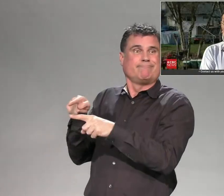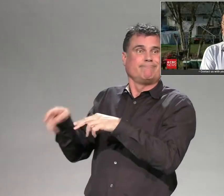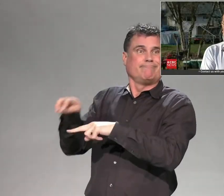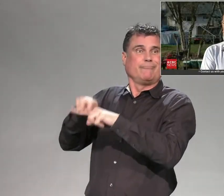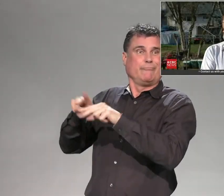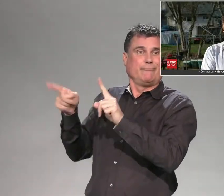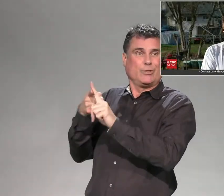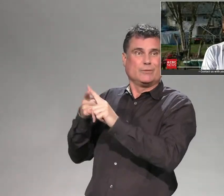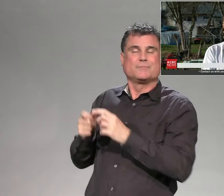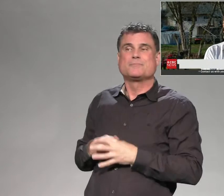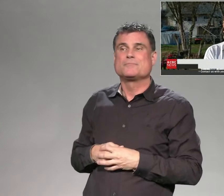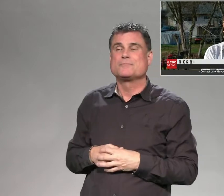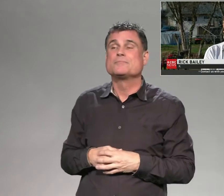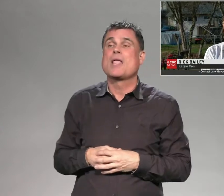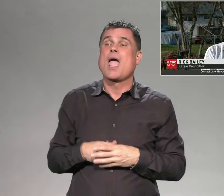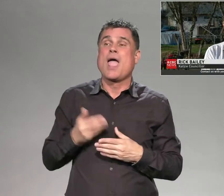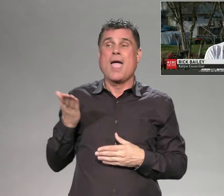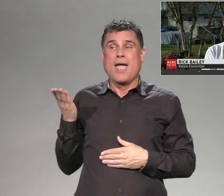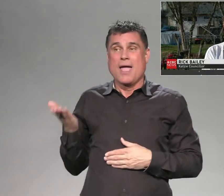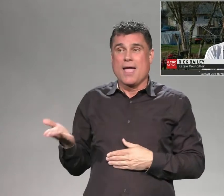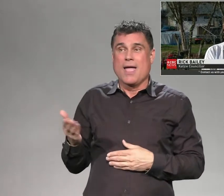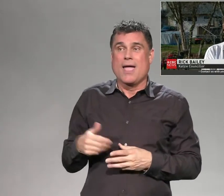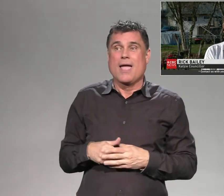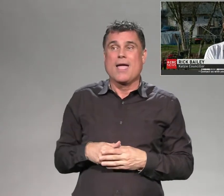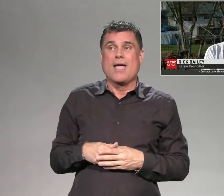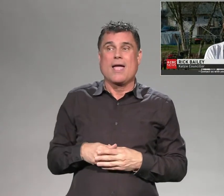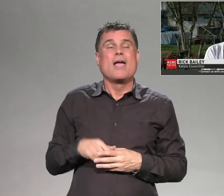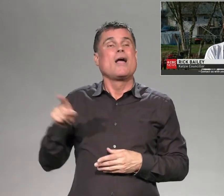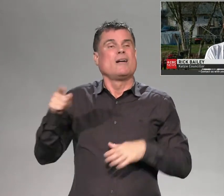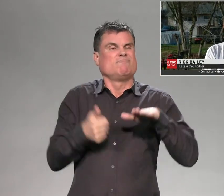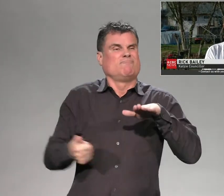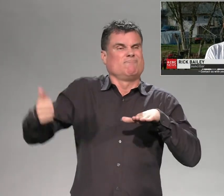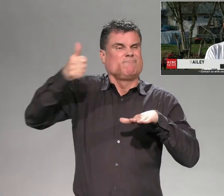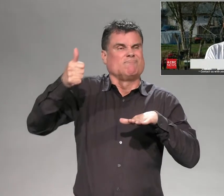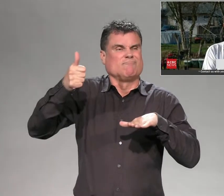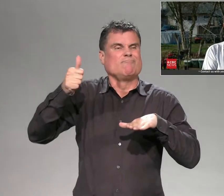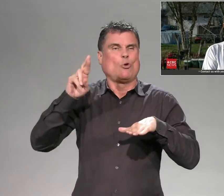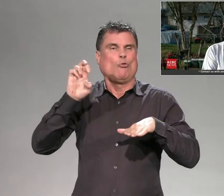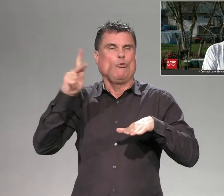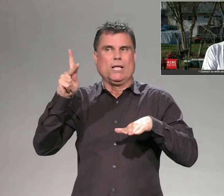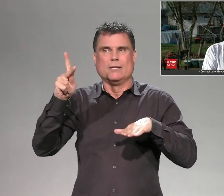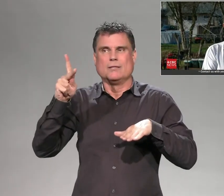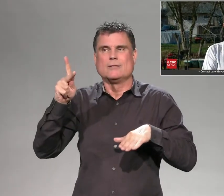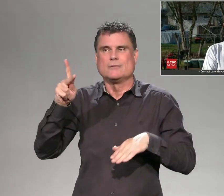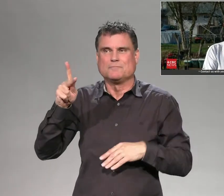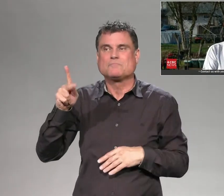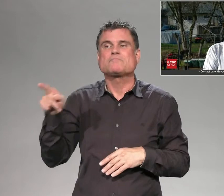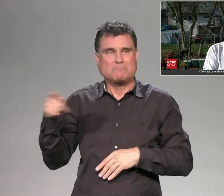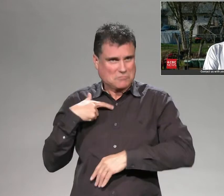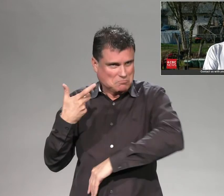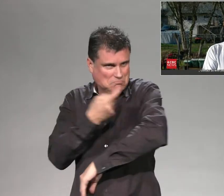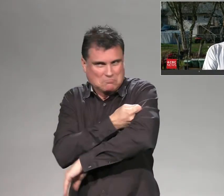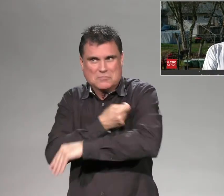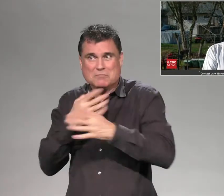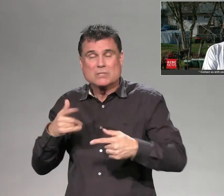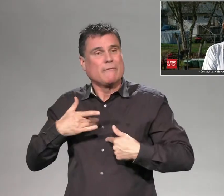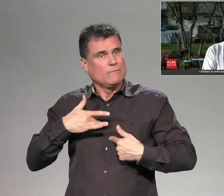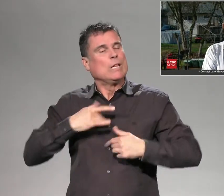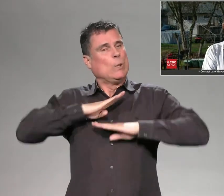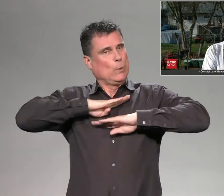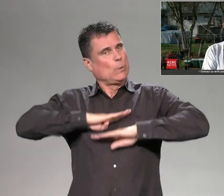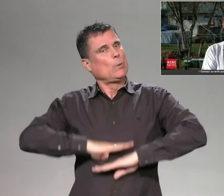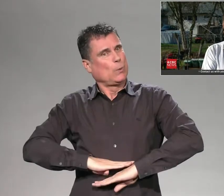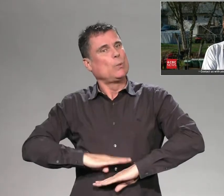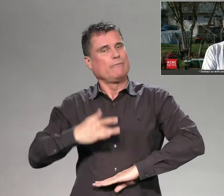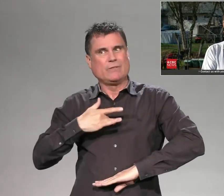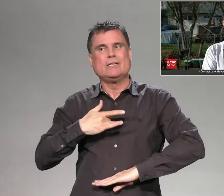It's finally real. We're getting it. It's just not overwhelming, but happy that